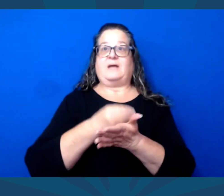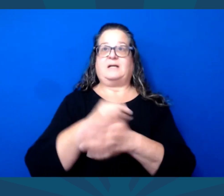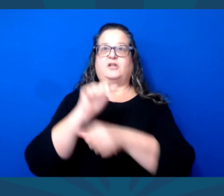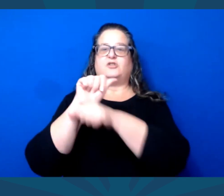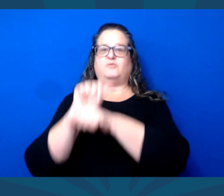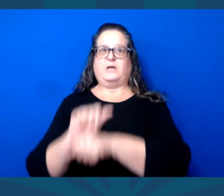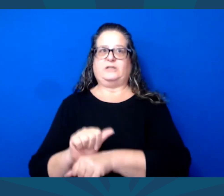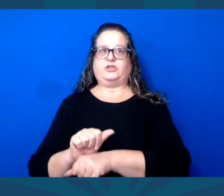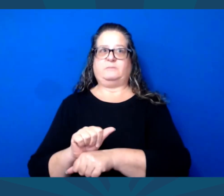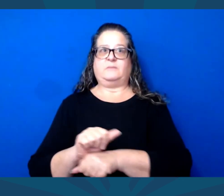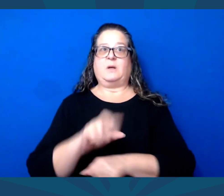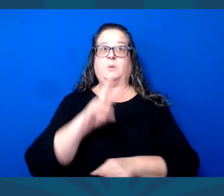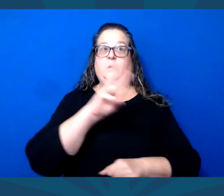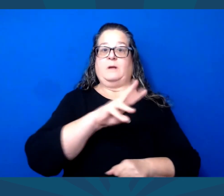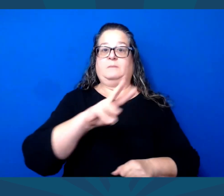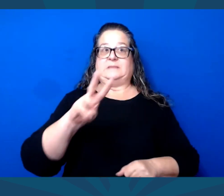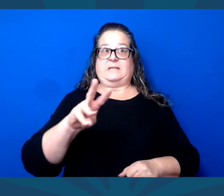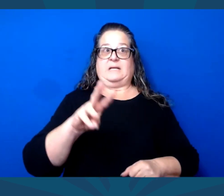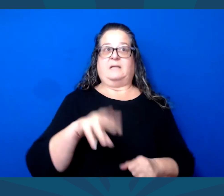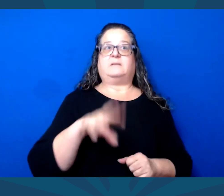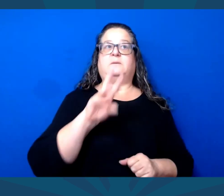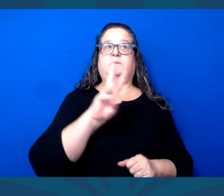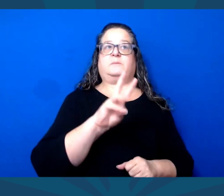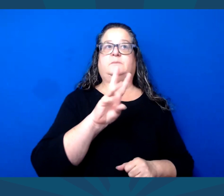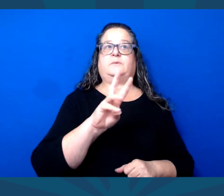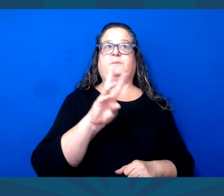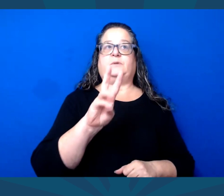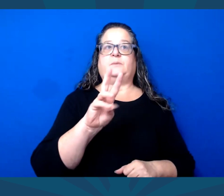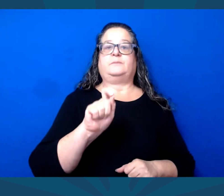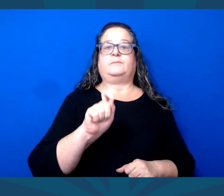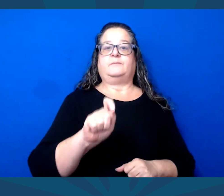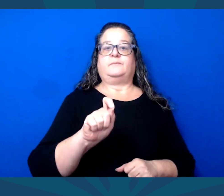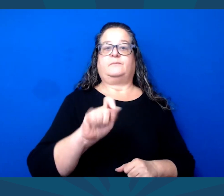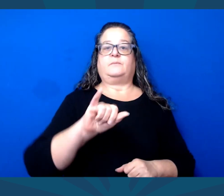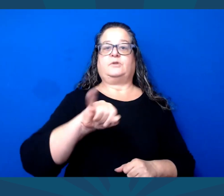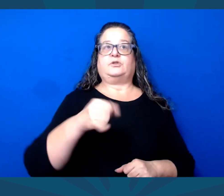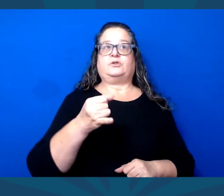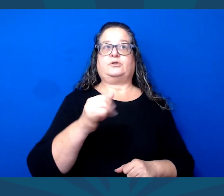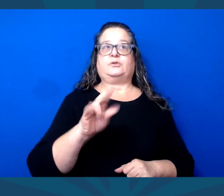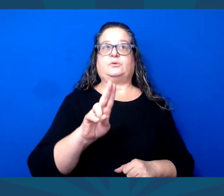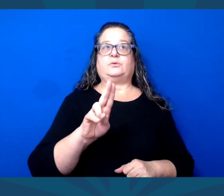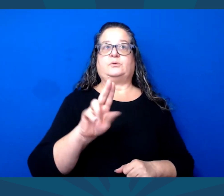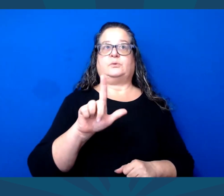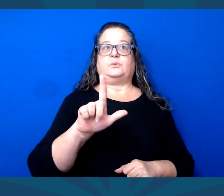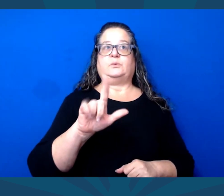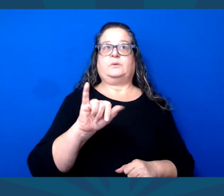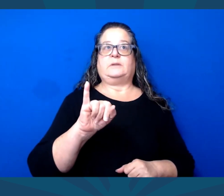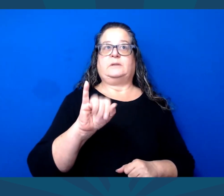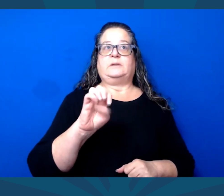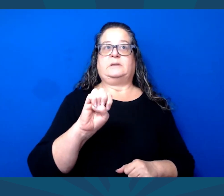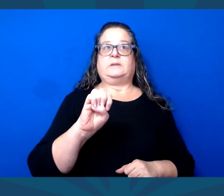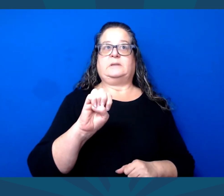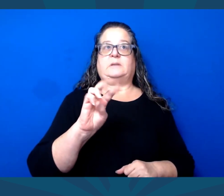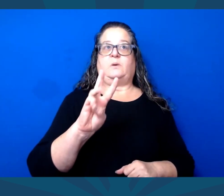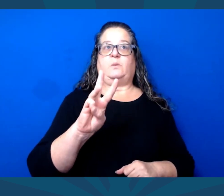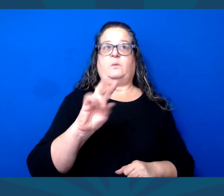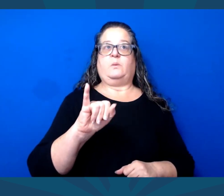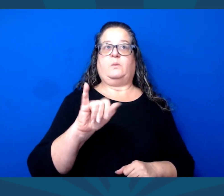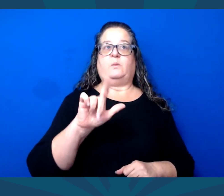There is much work to be done in these areas and many others. I am committed to showing up and thoroughly doing my job